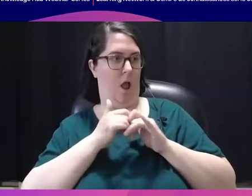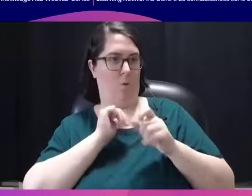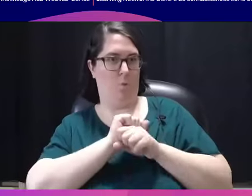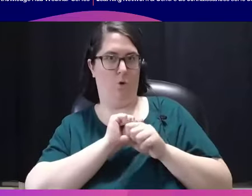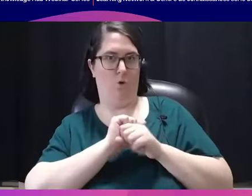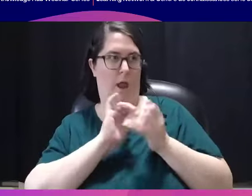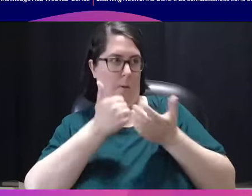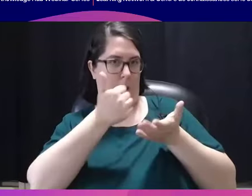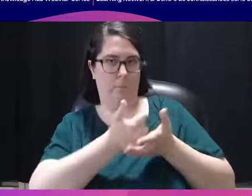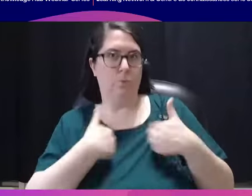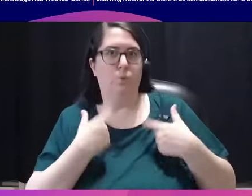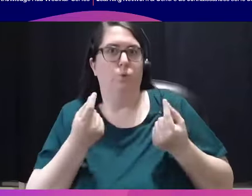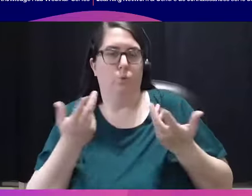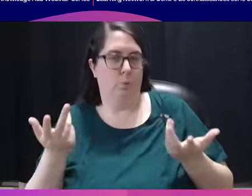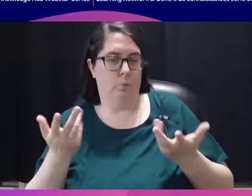as clinicians?